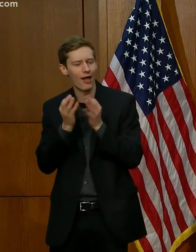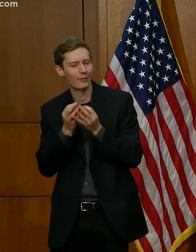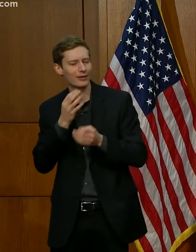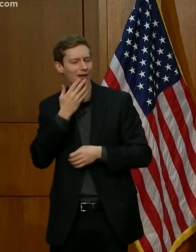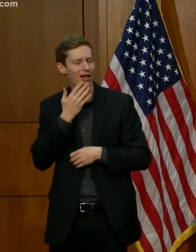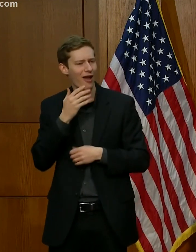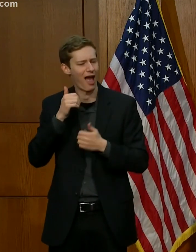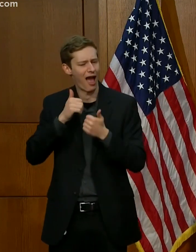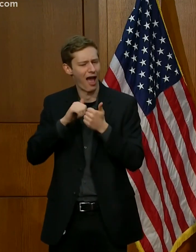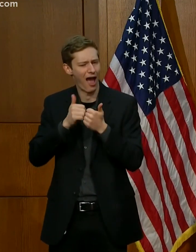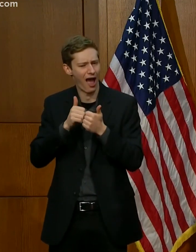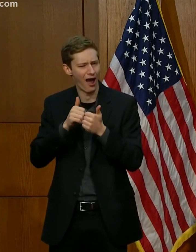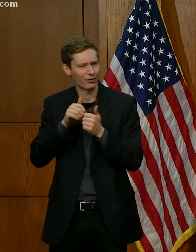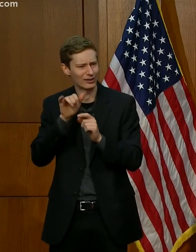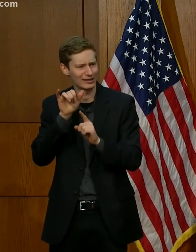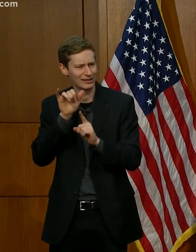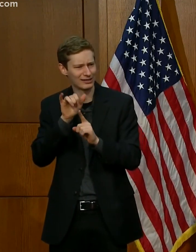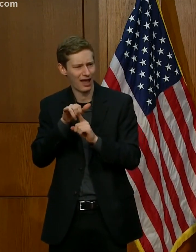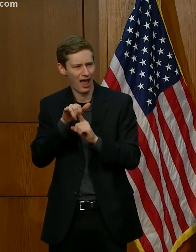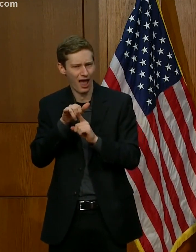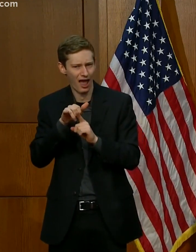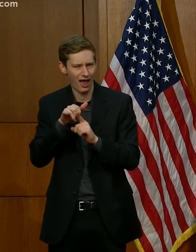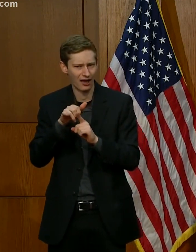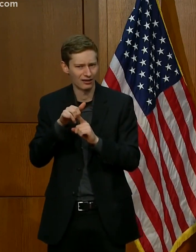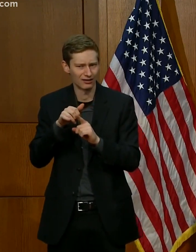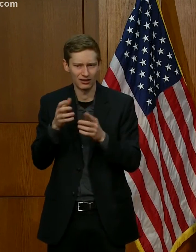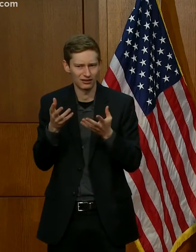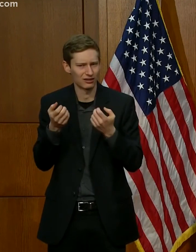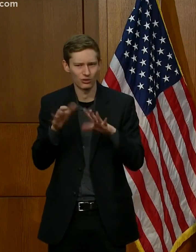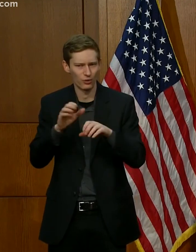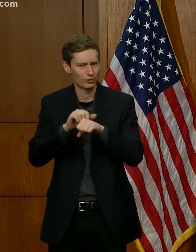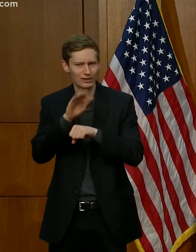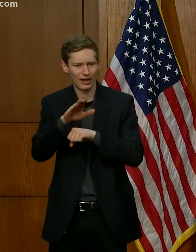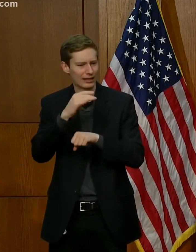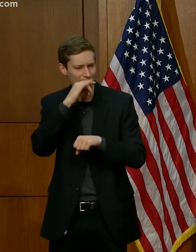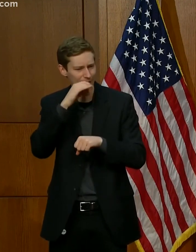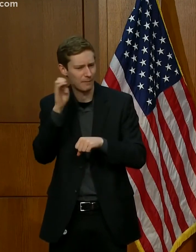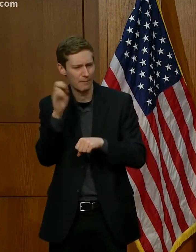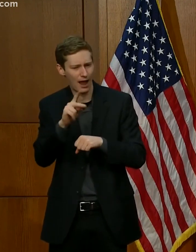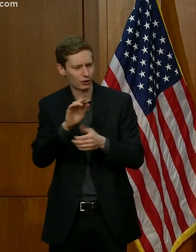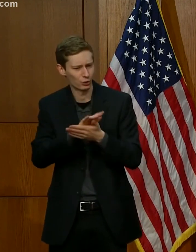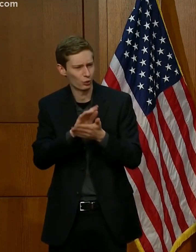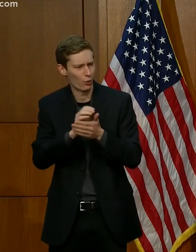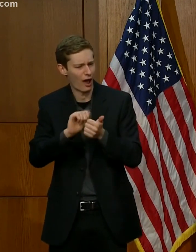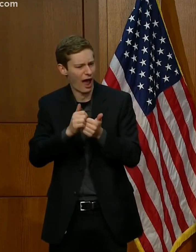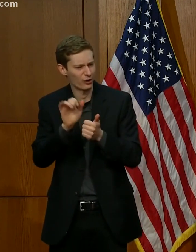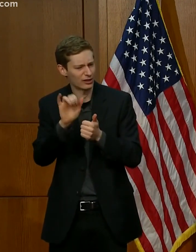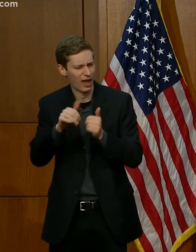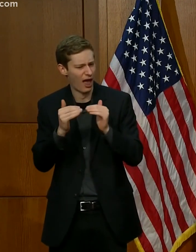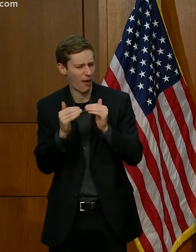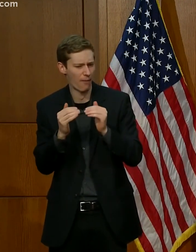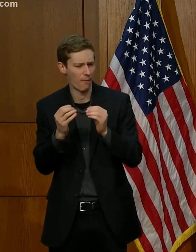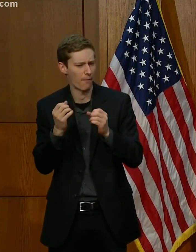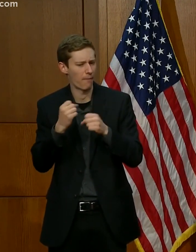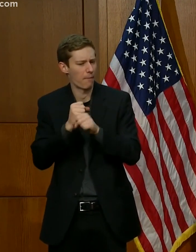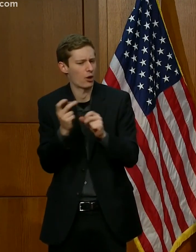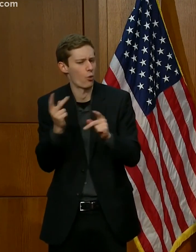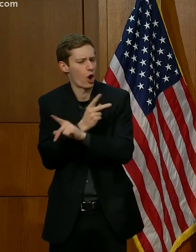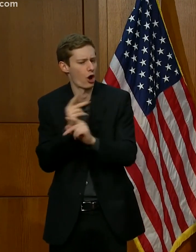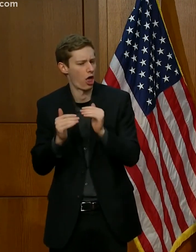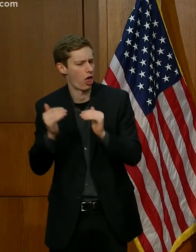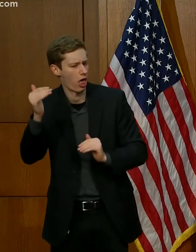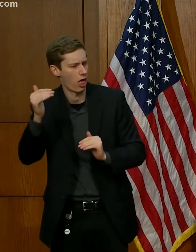does that not exacerbate equity gaps and achievement gaps? I'm not sure I understand your question. If families